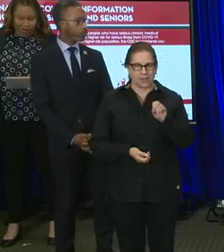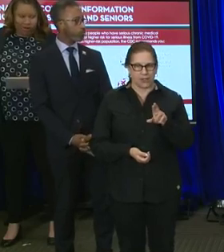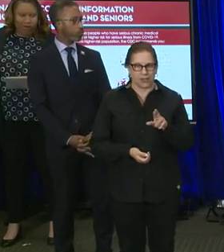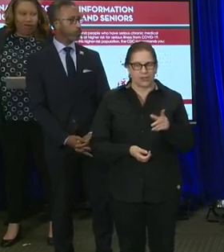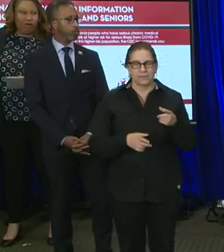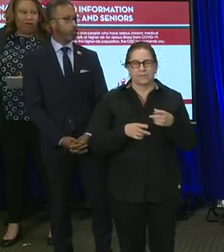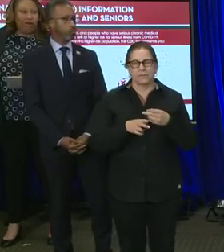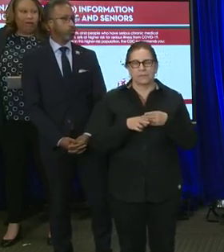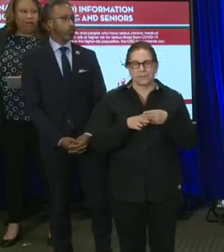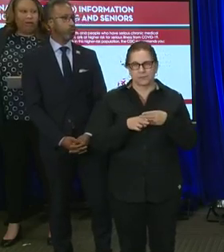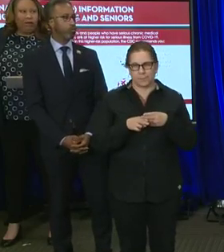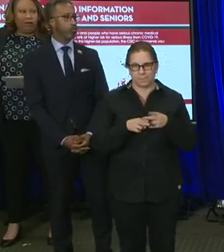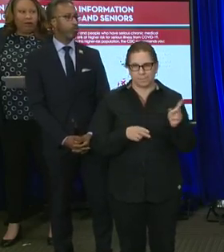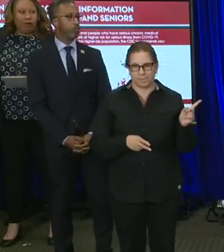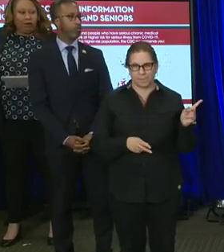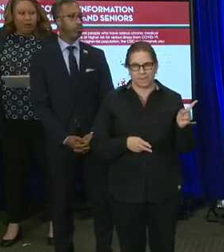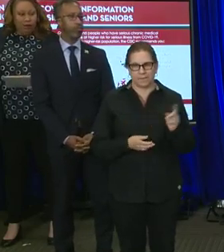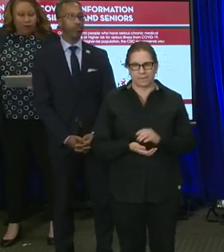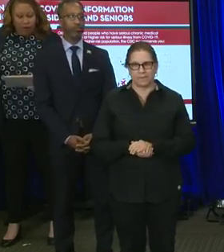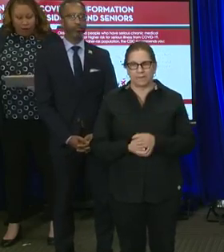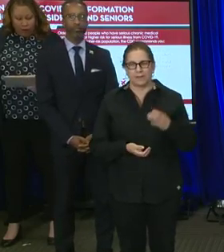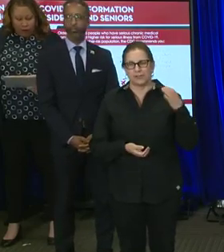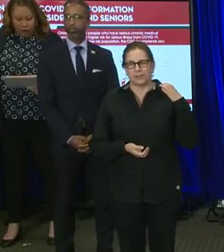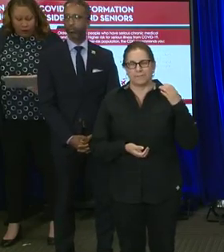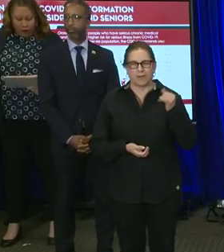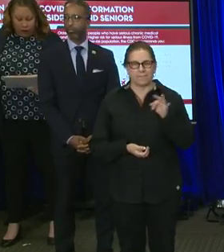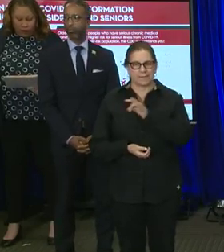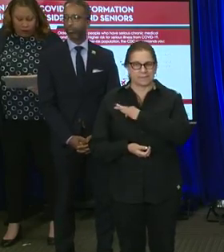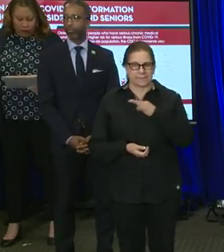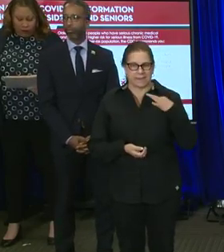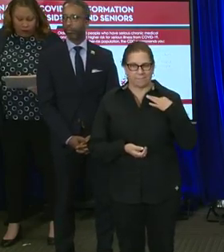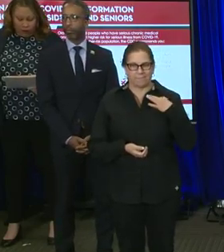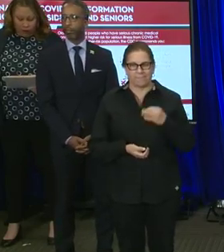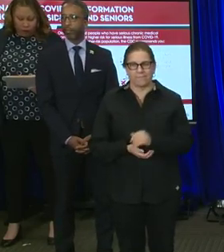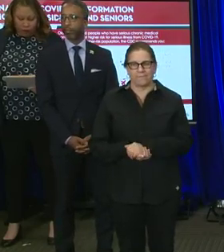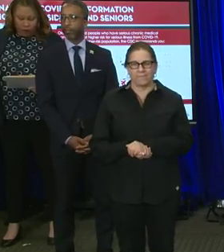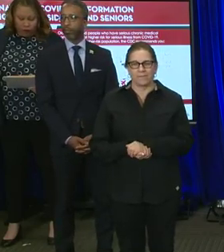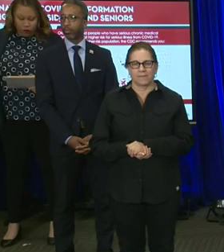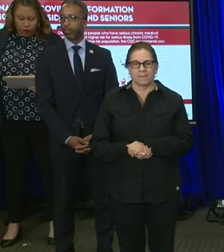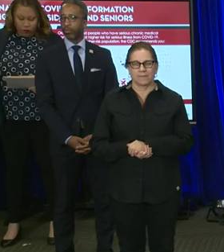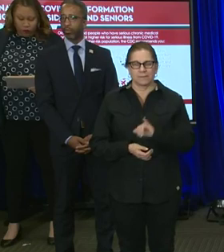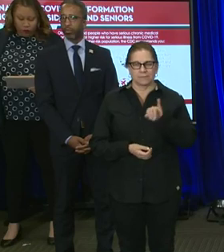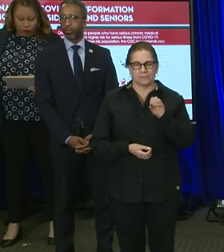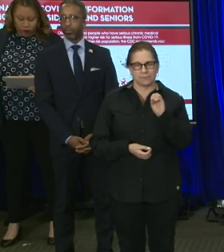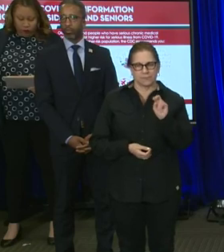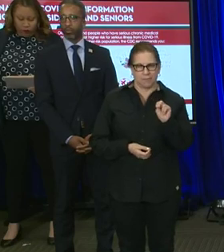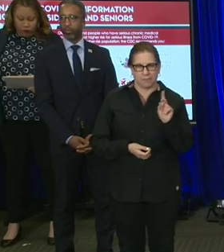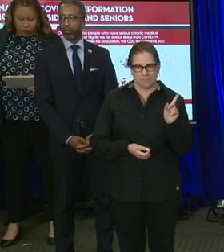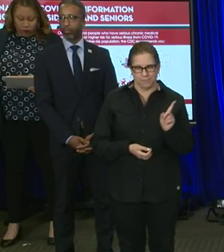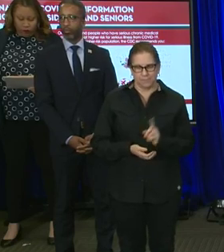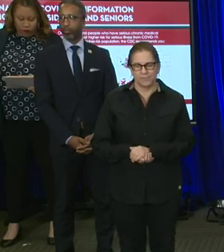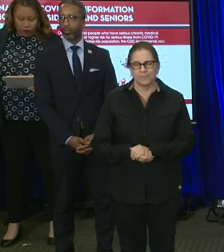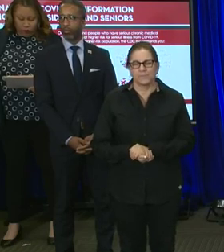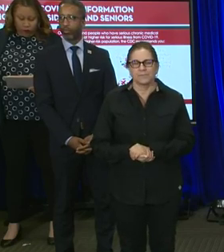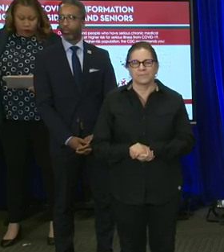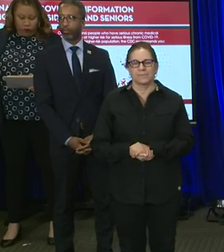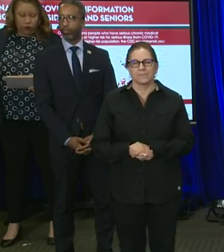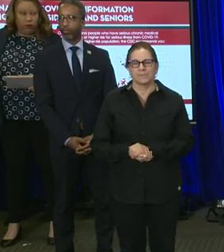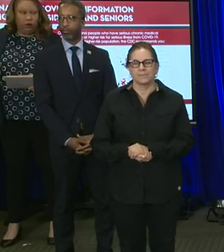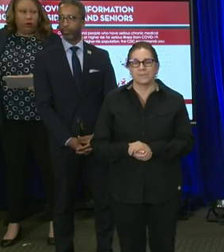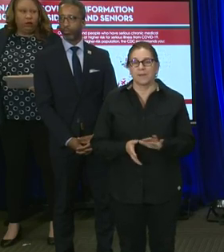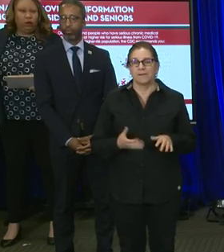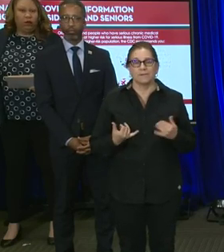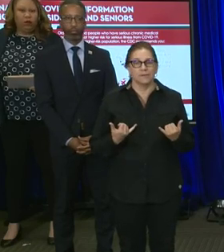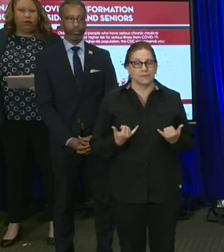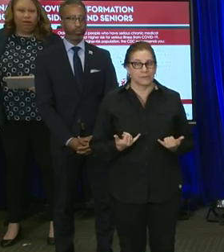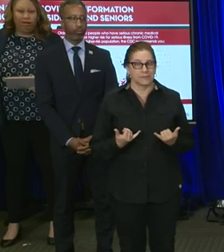Thank you, Paul. My name is John Falchicchio. I'm the Acting Deputy Mayor for Planning and Economic Development. Today we're joined by Ward